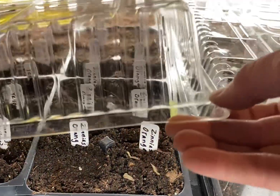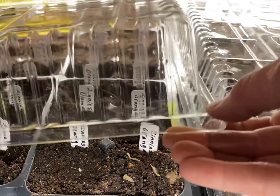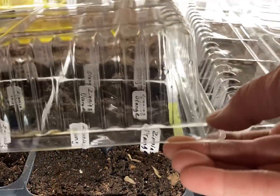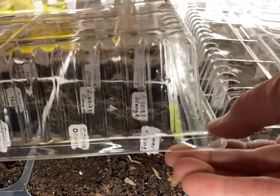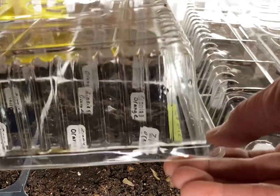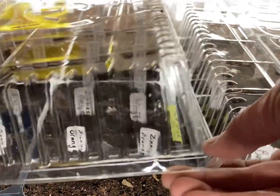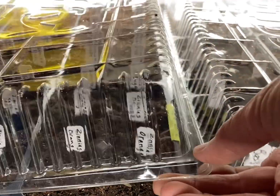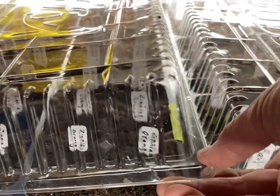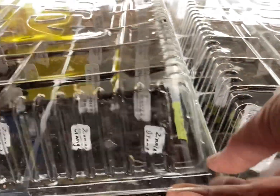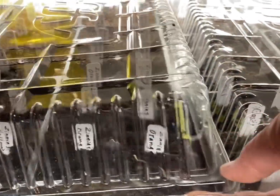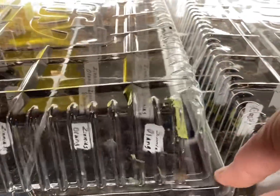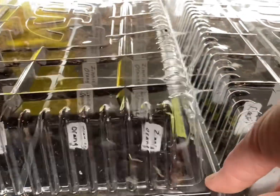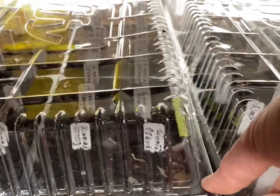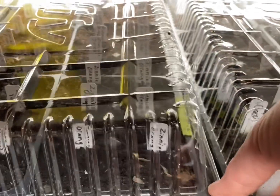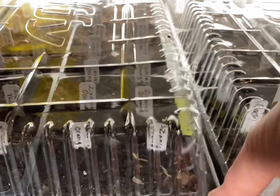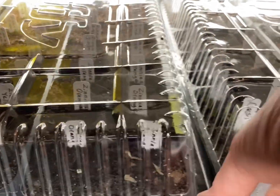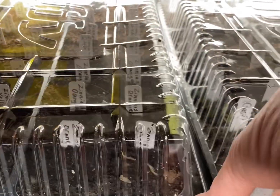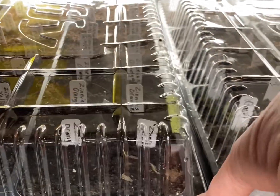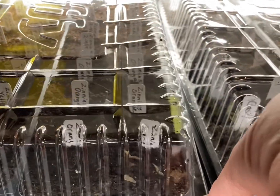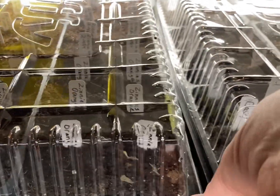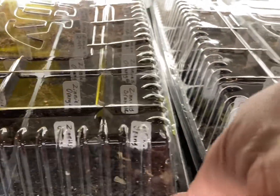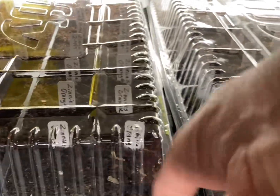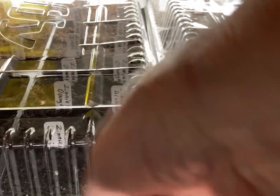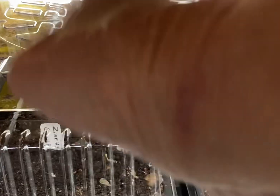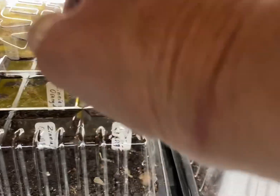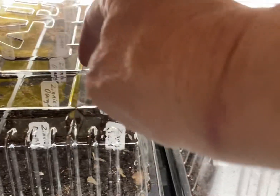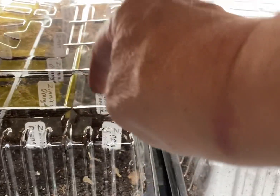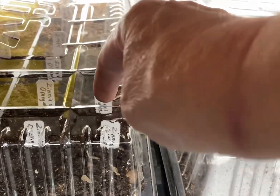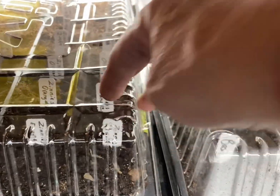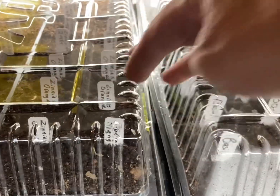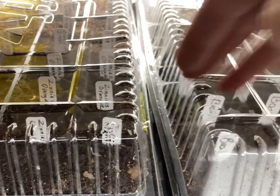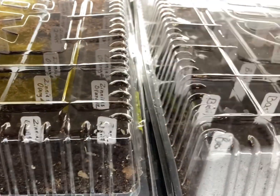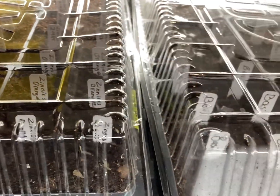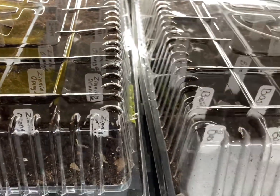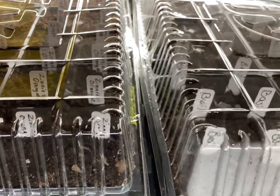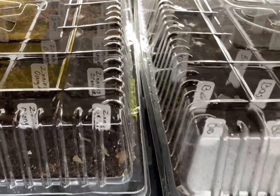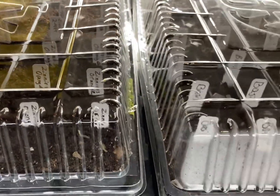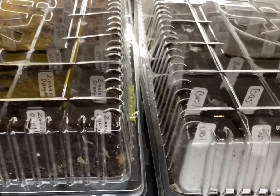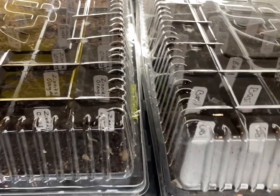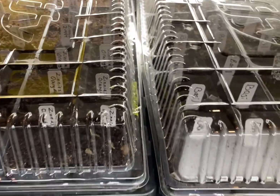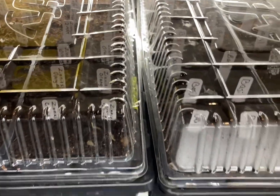moisture.